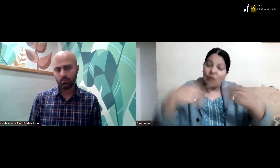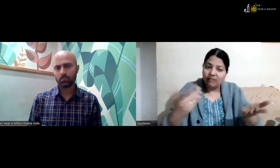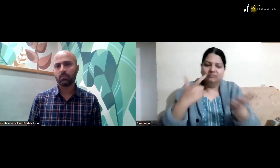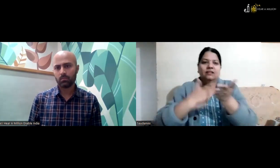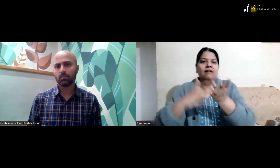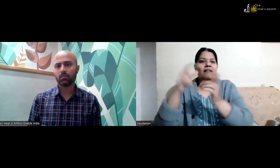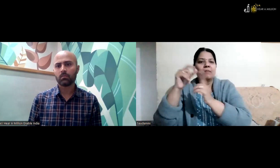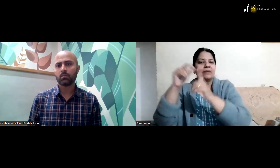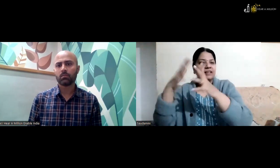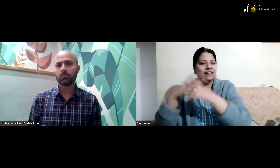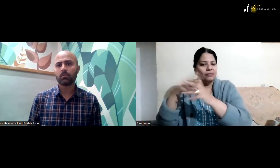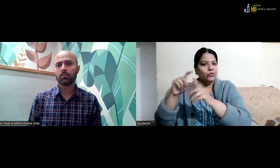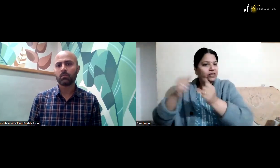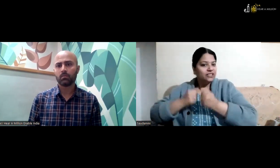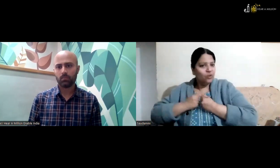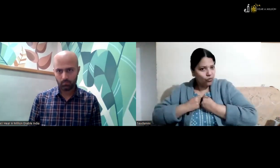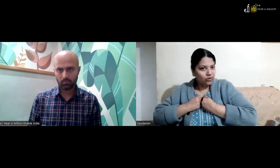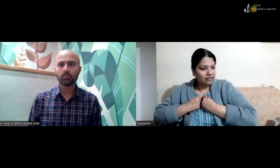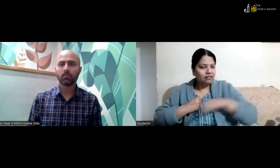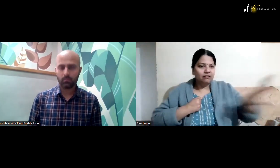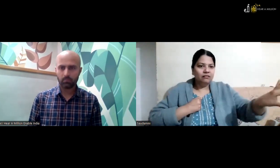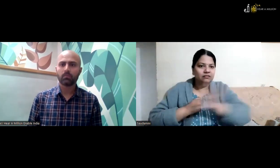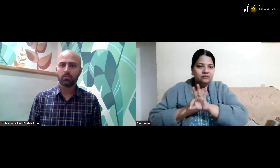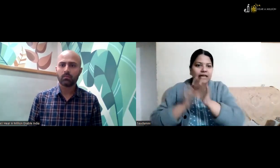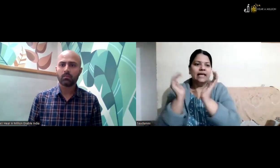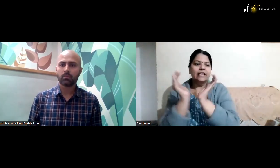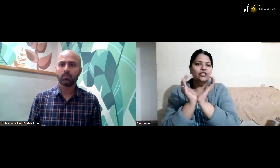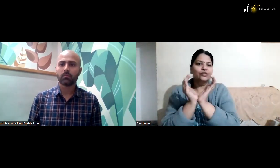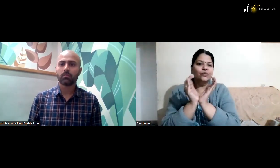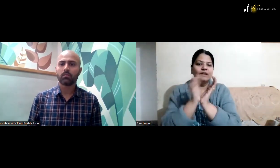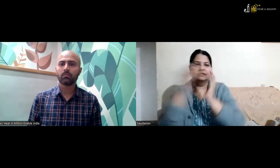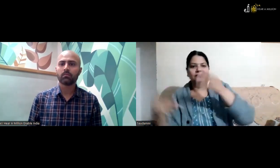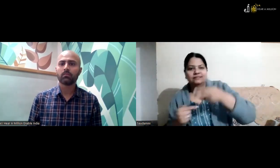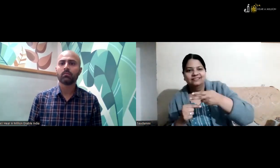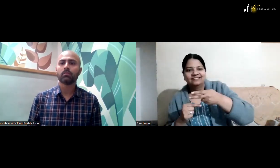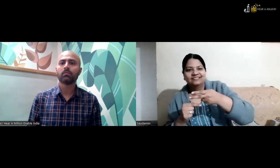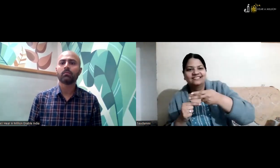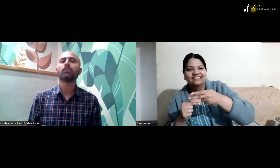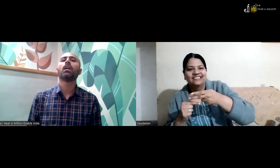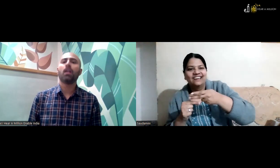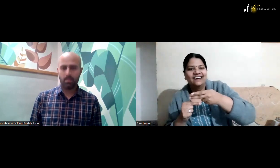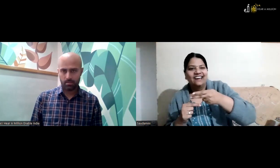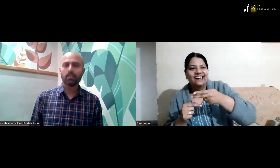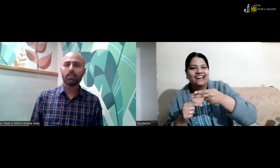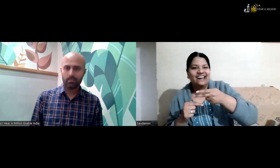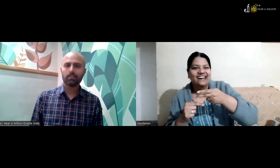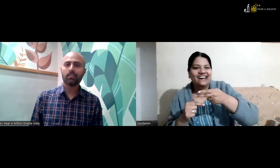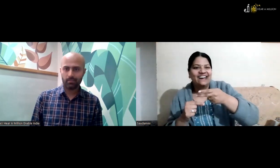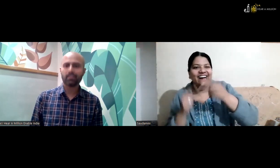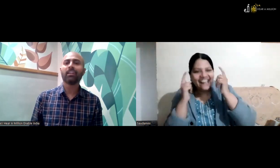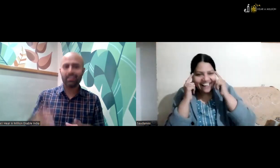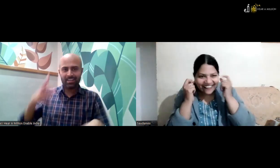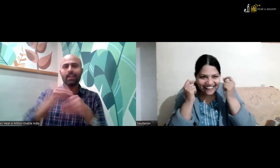some regulations, and we have RPWD Act for us, and under that segment we